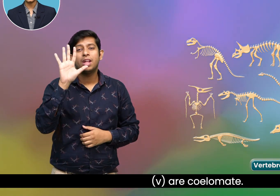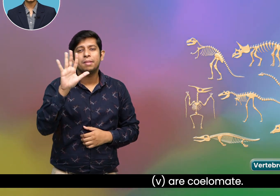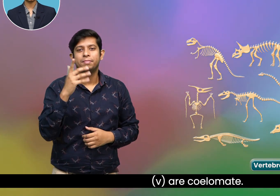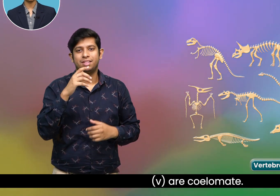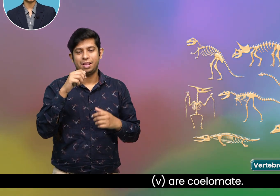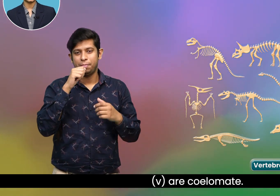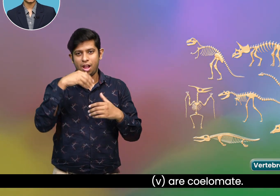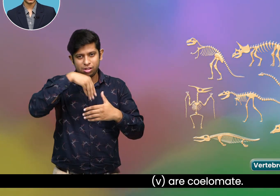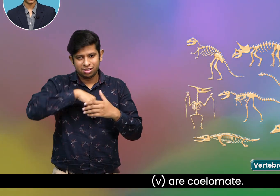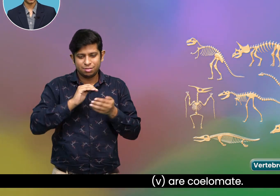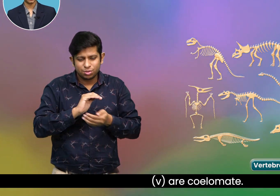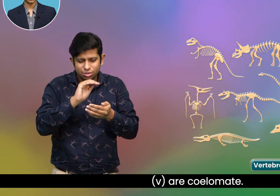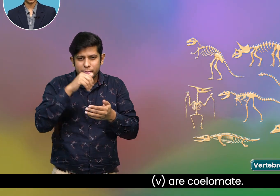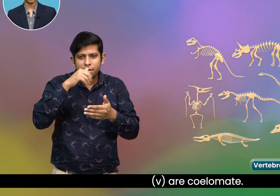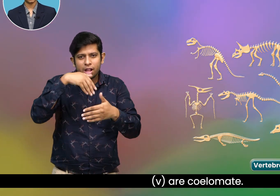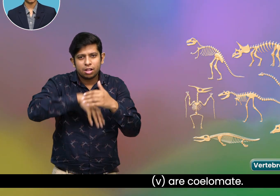Are coelomate.